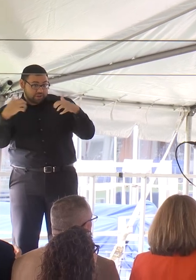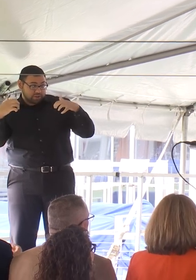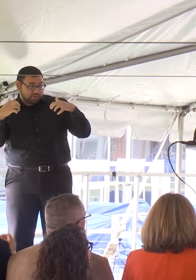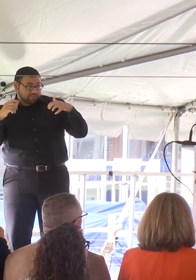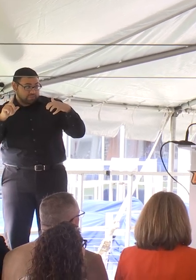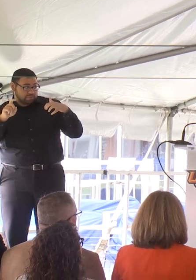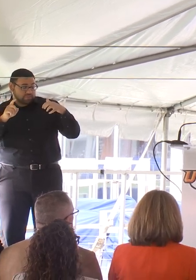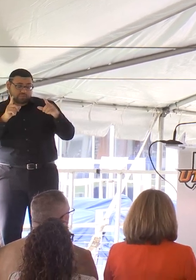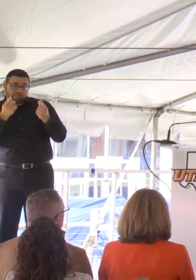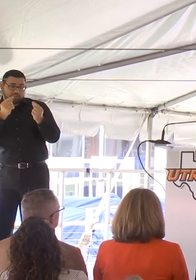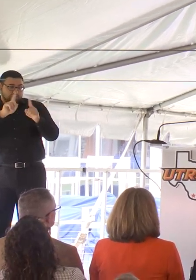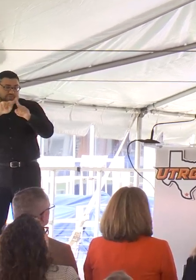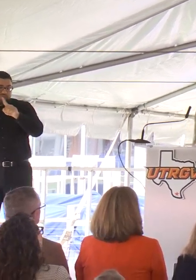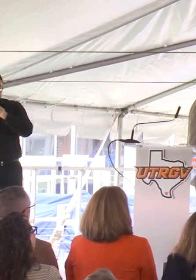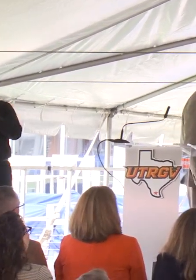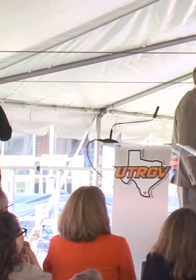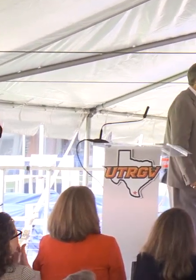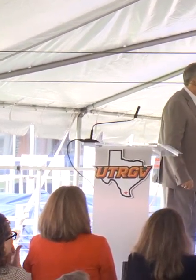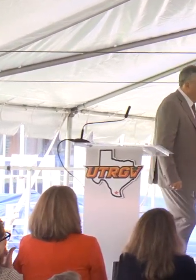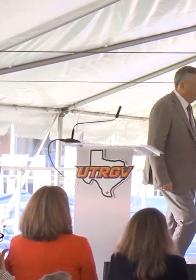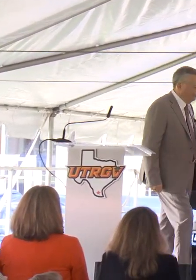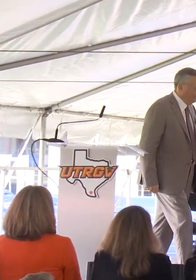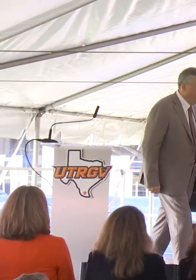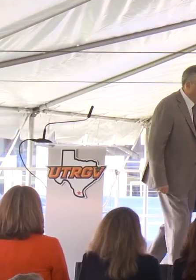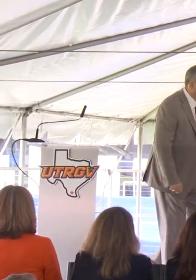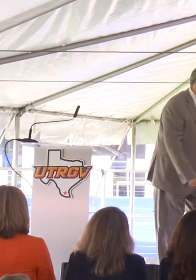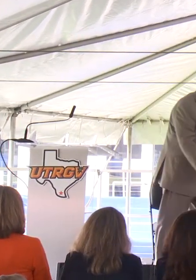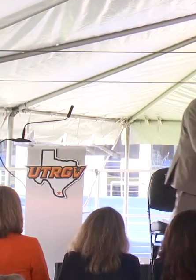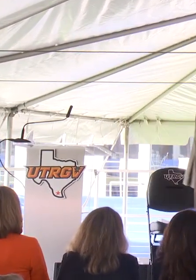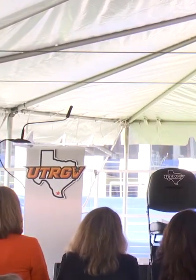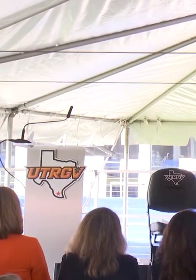We're doing all kinds of fun things.